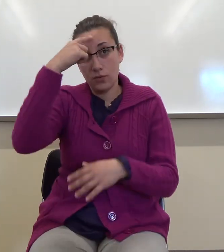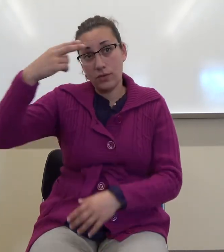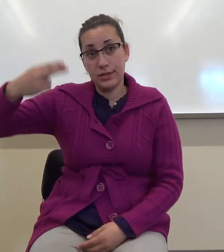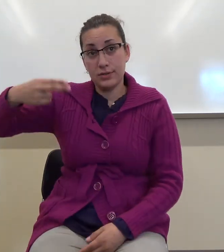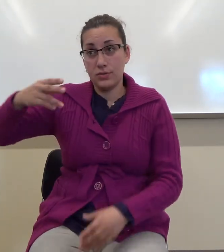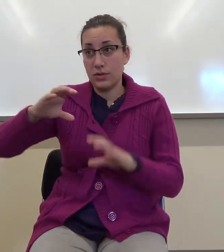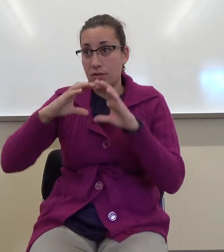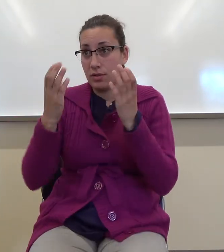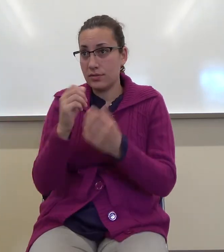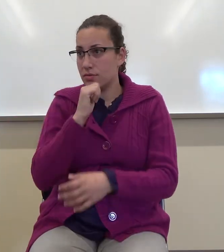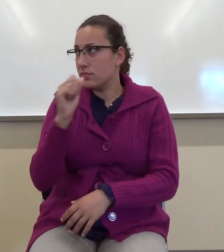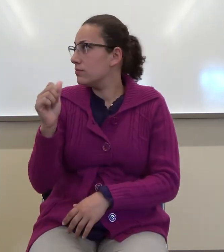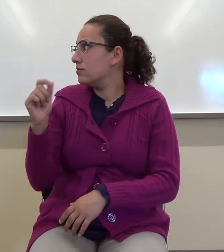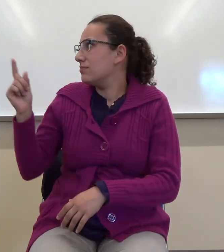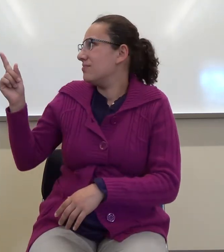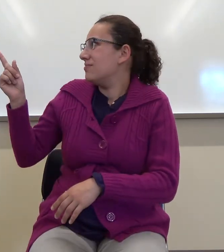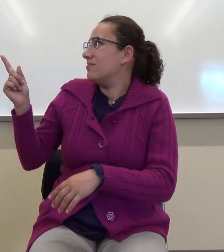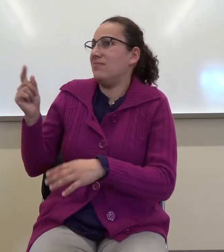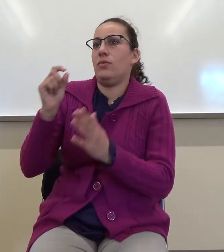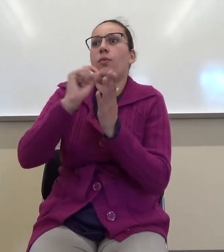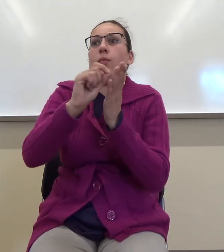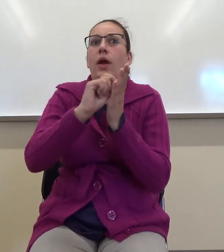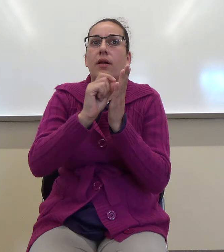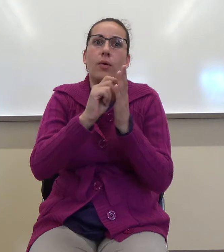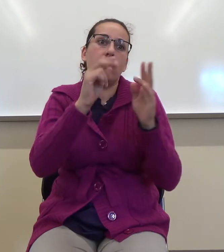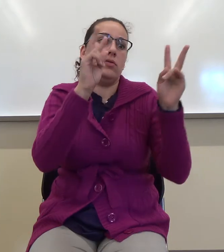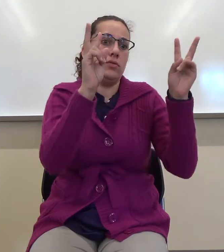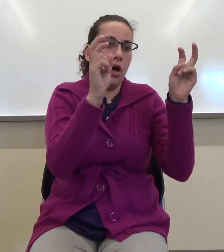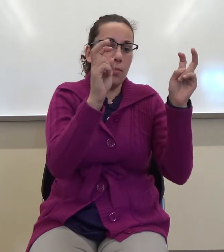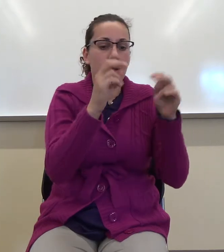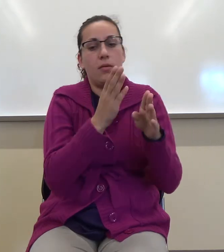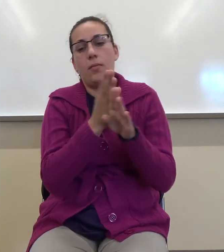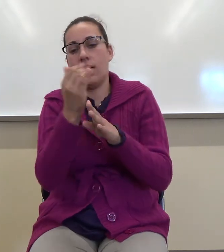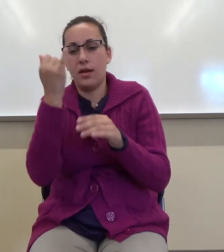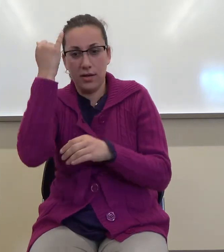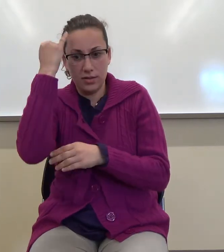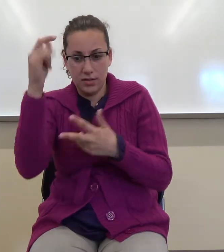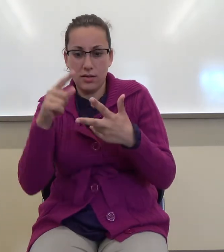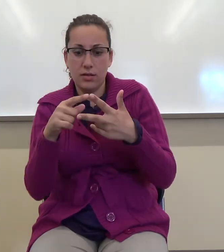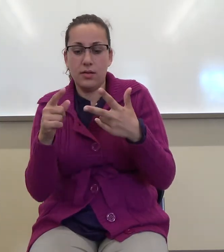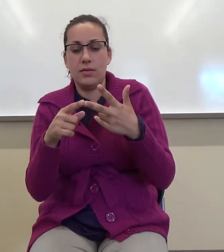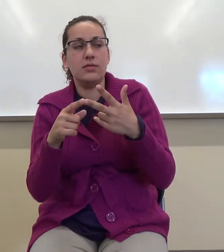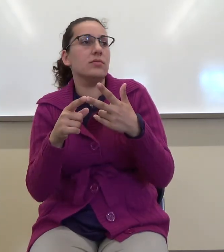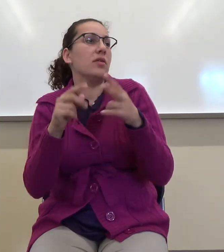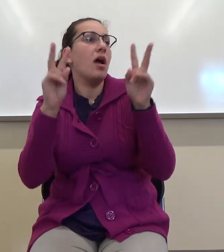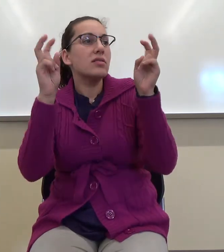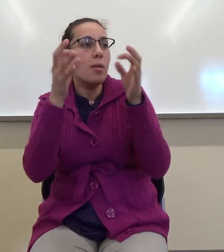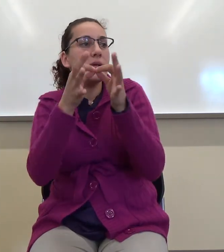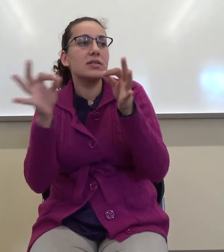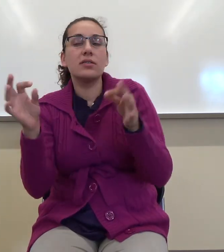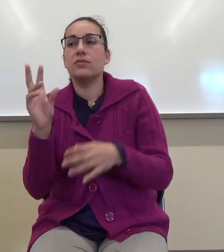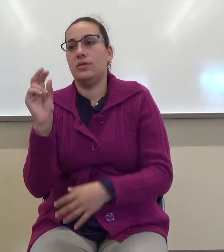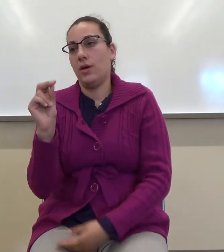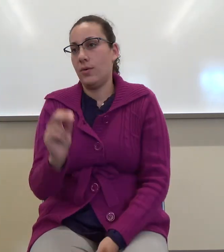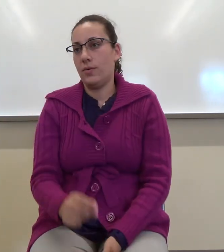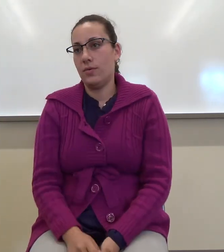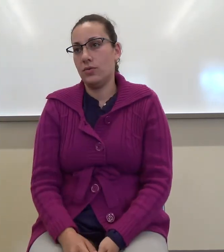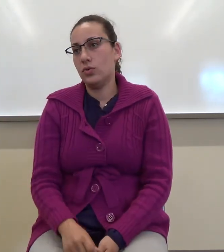not going to go through all that stuff writing down what's the topic, what's the main idea, what's the topic sentence. You're going to need to go right. You're doing that in your head, and you're